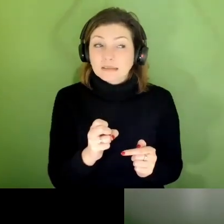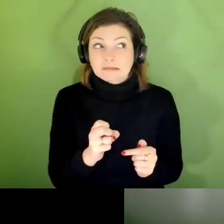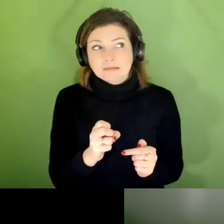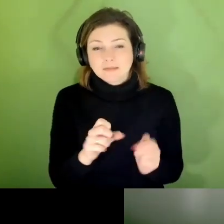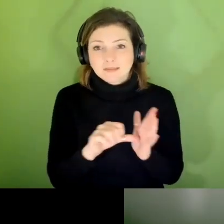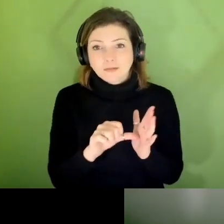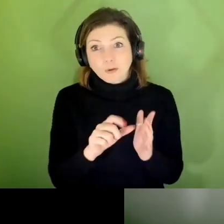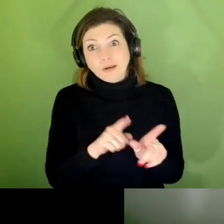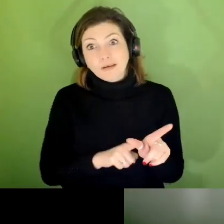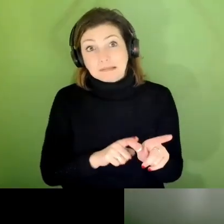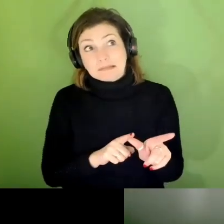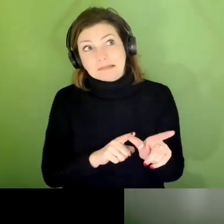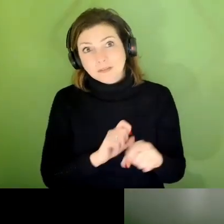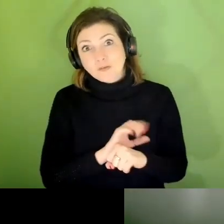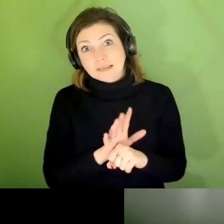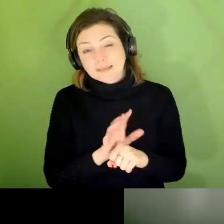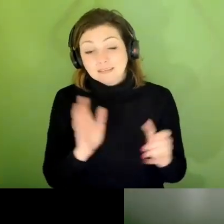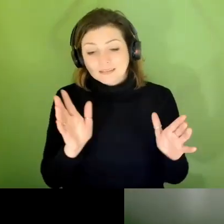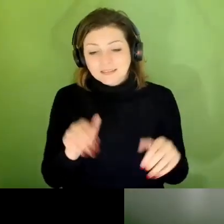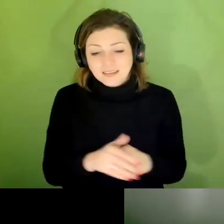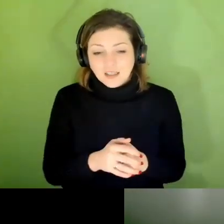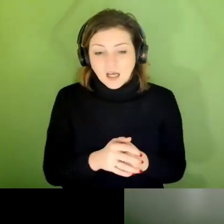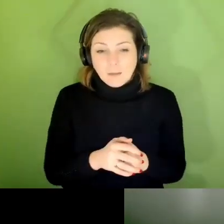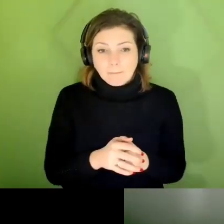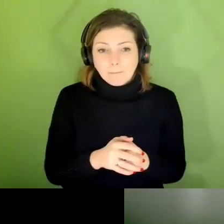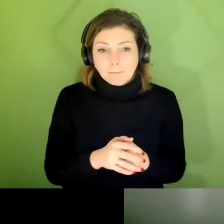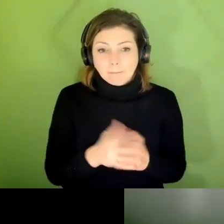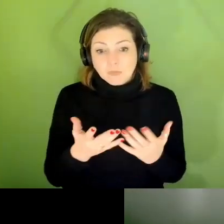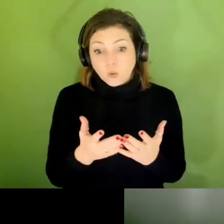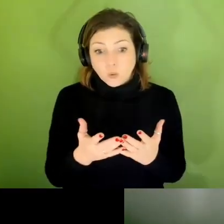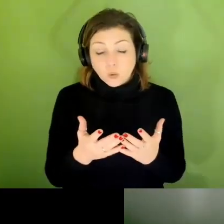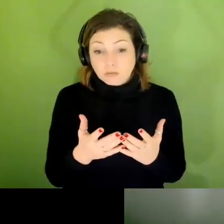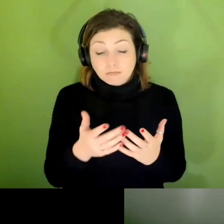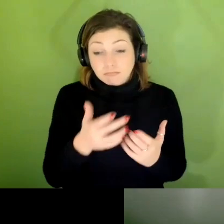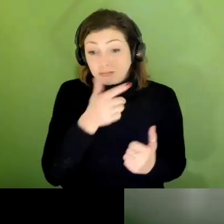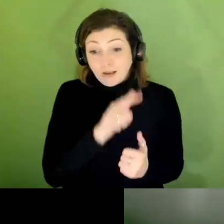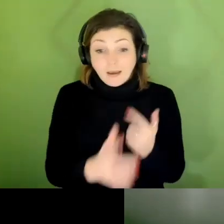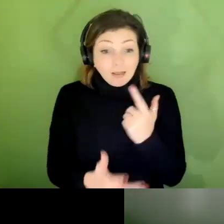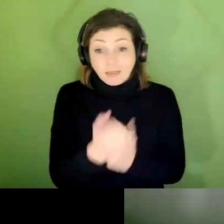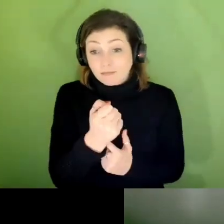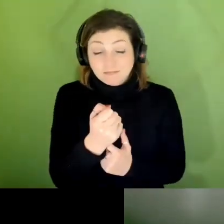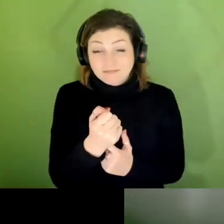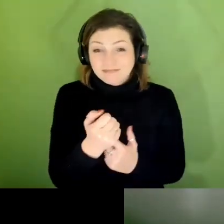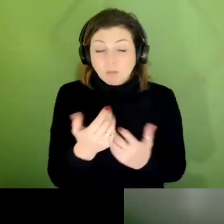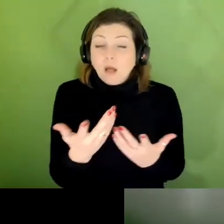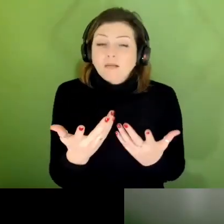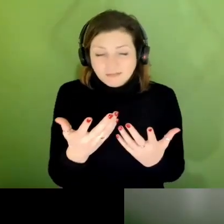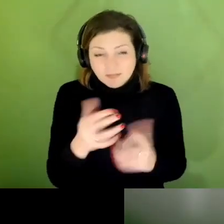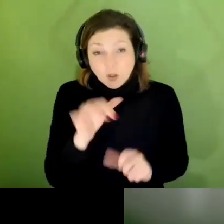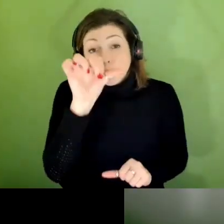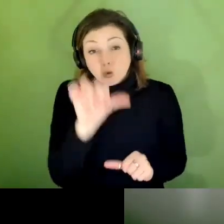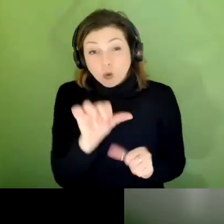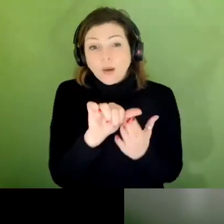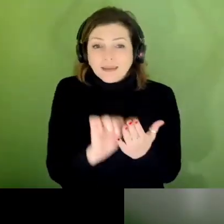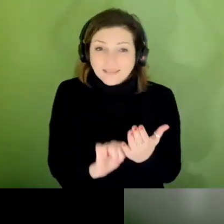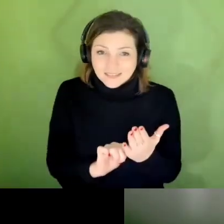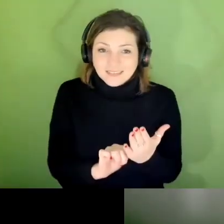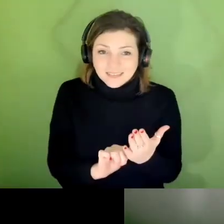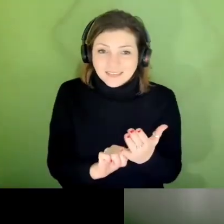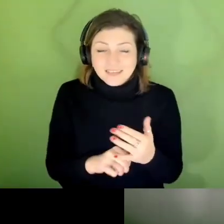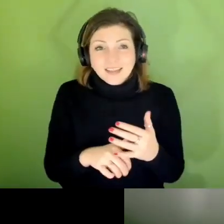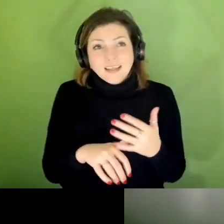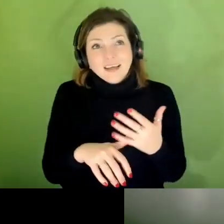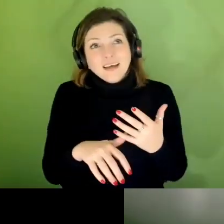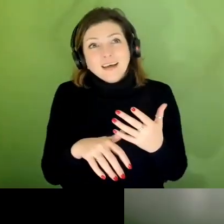and yeah, it just got through. So it got through the shortlist and the long list, and then eventually sort of it won the prize, which